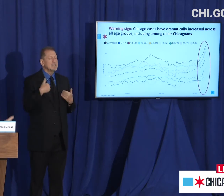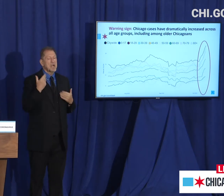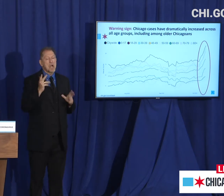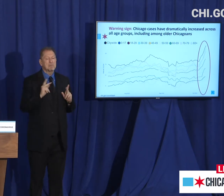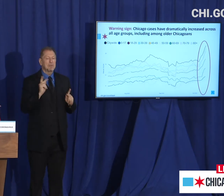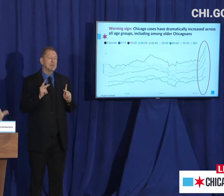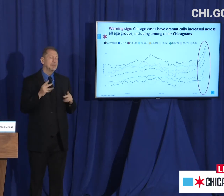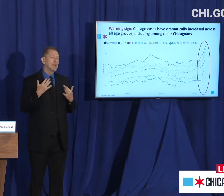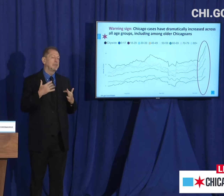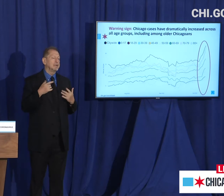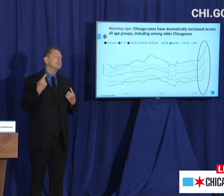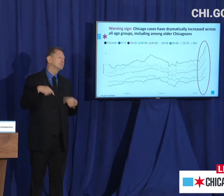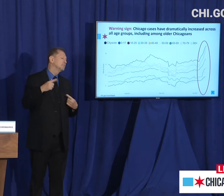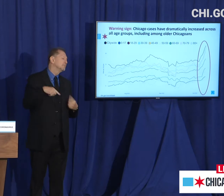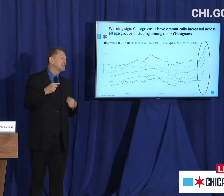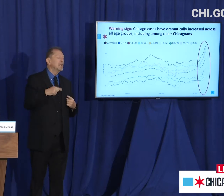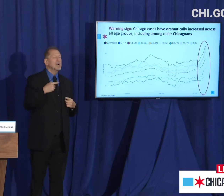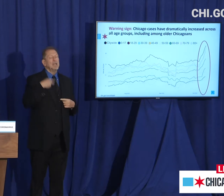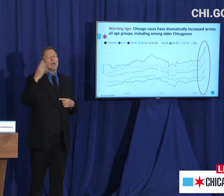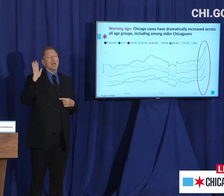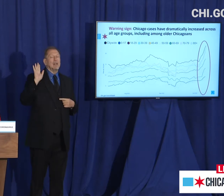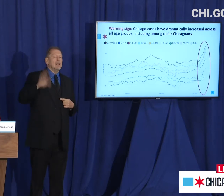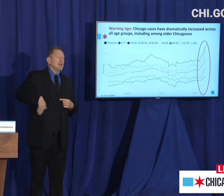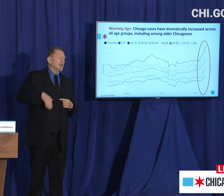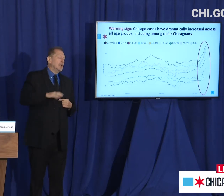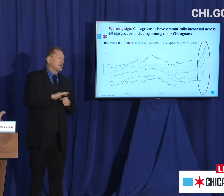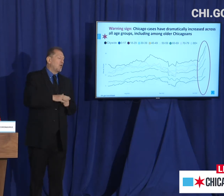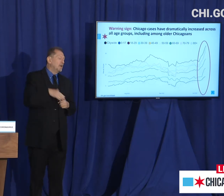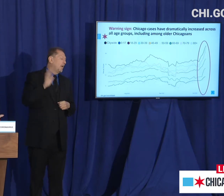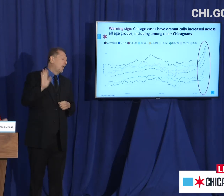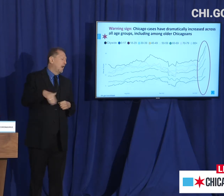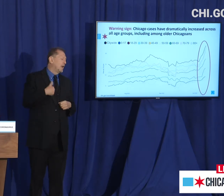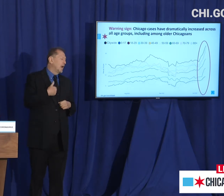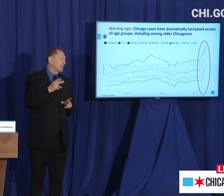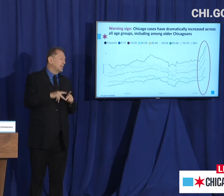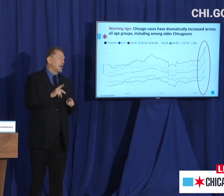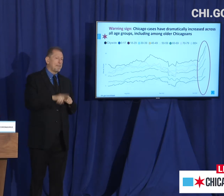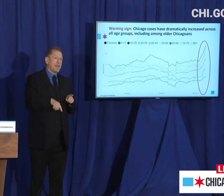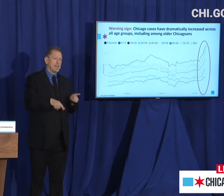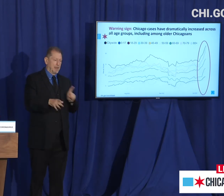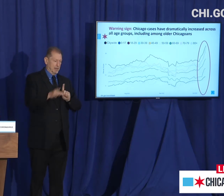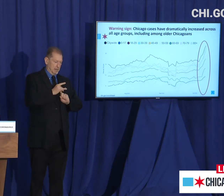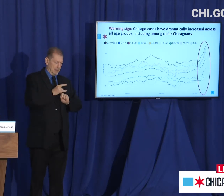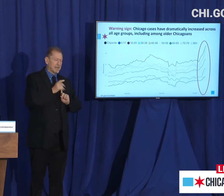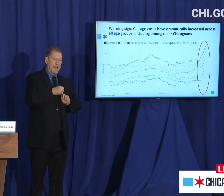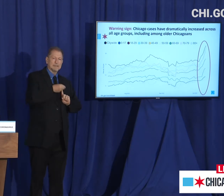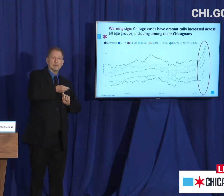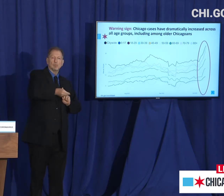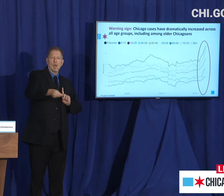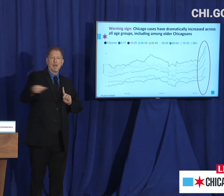perhaps are feeling less concerned about COVID, they also spread it.